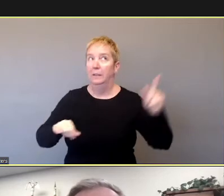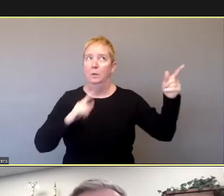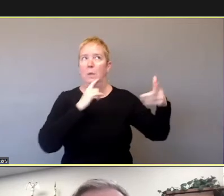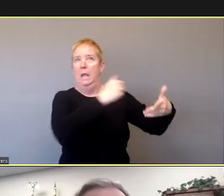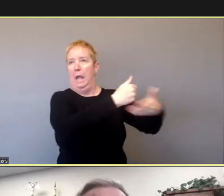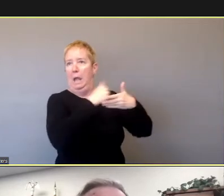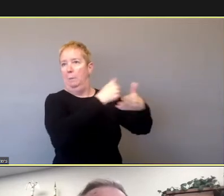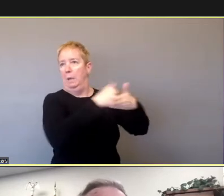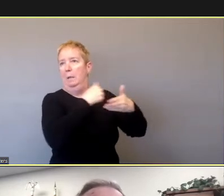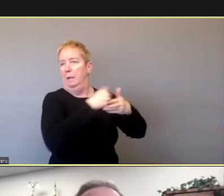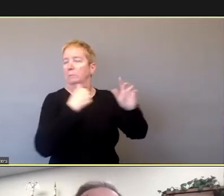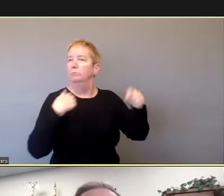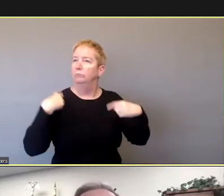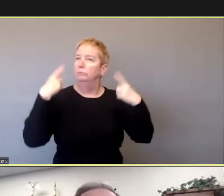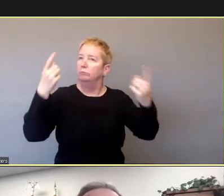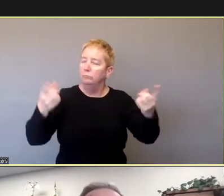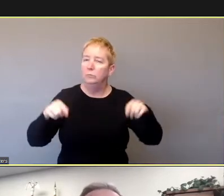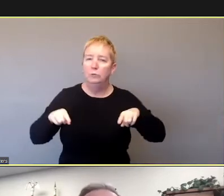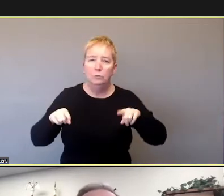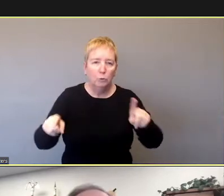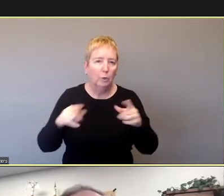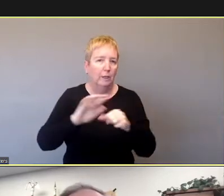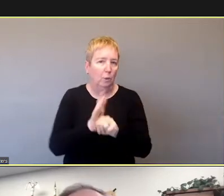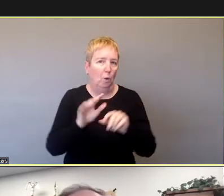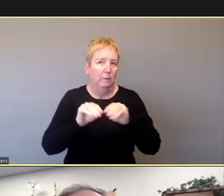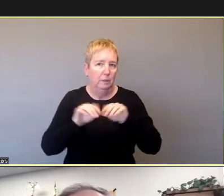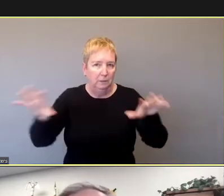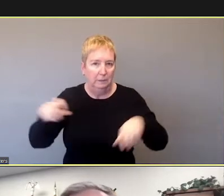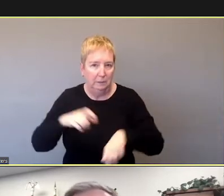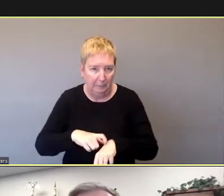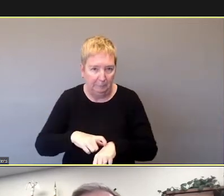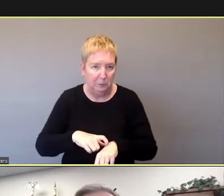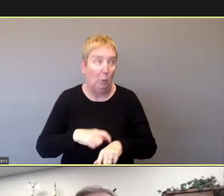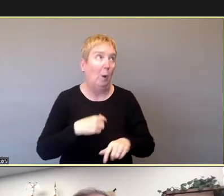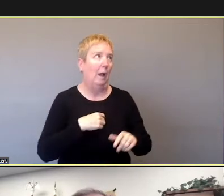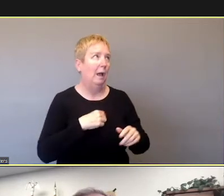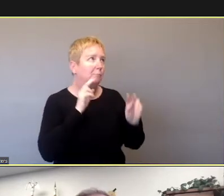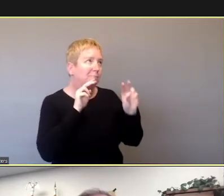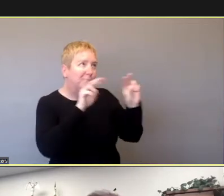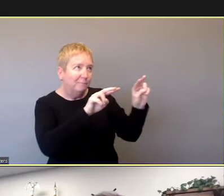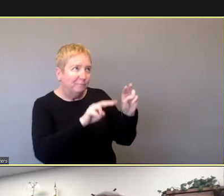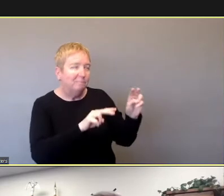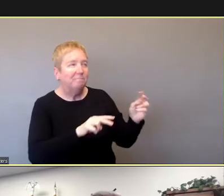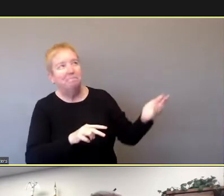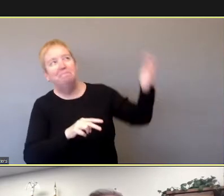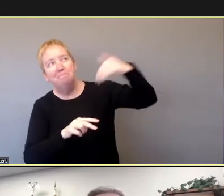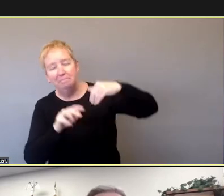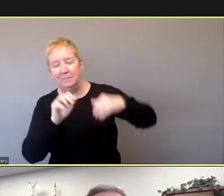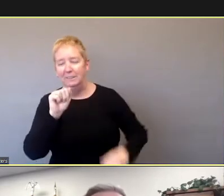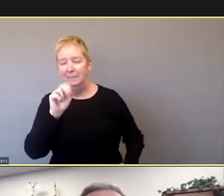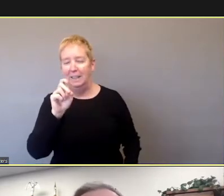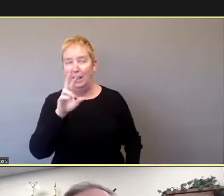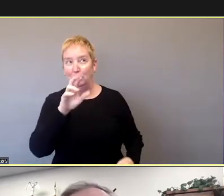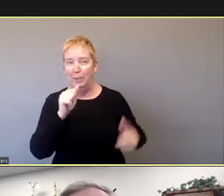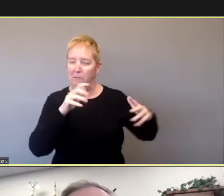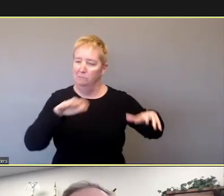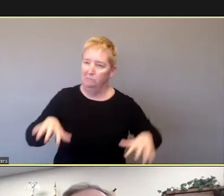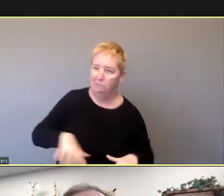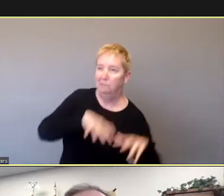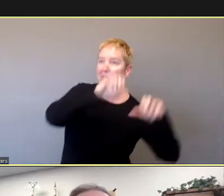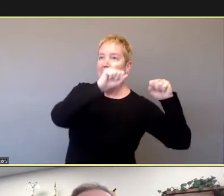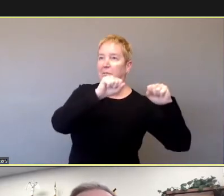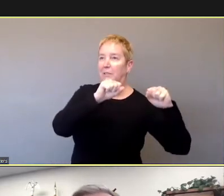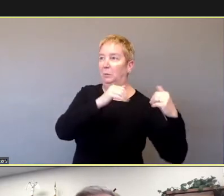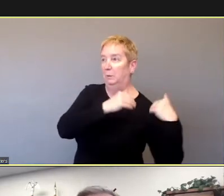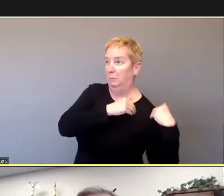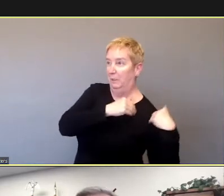this pandemic. And so we're looking forward to Andrea stepping in, taking those responsibilities on, and then also